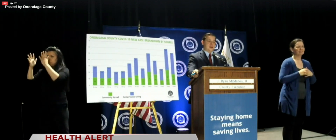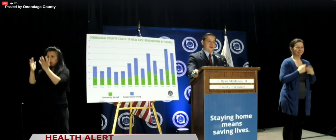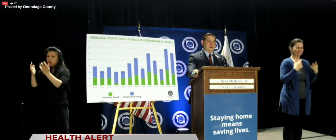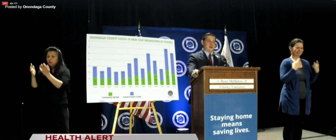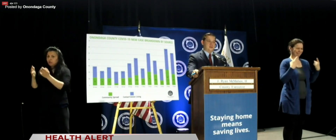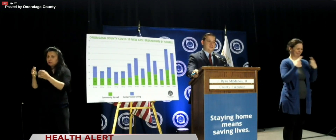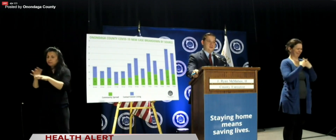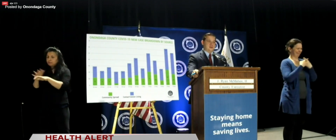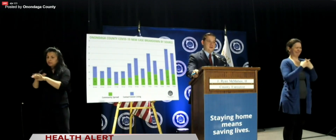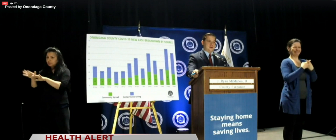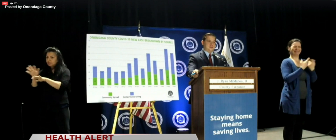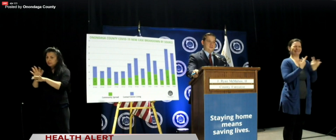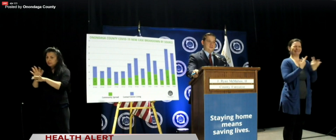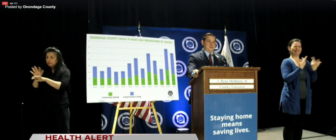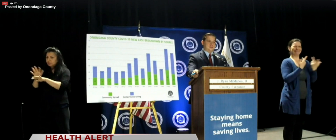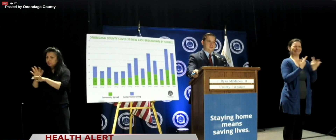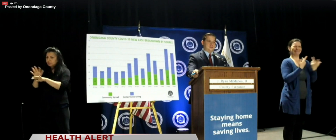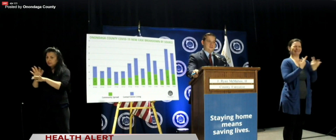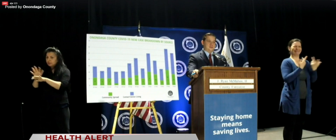and